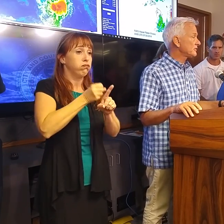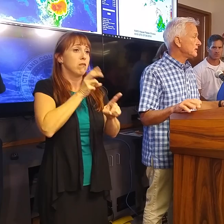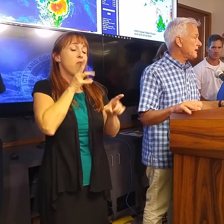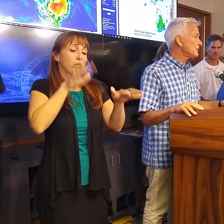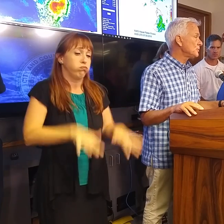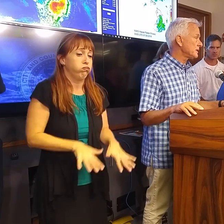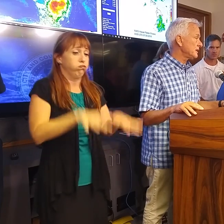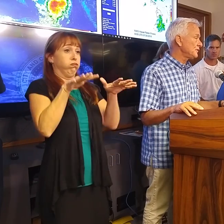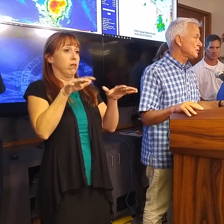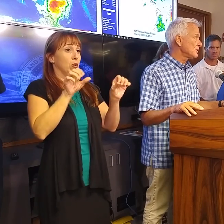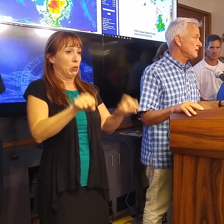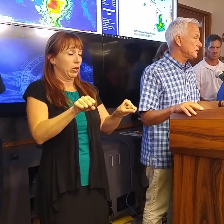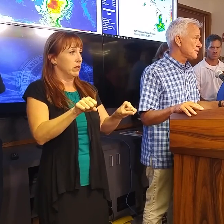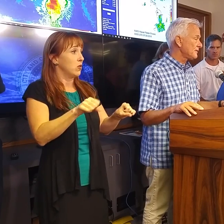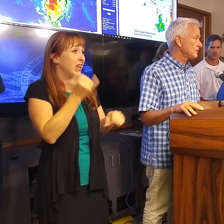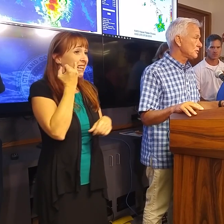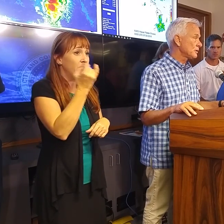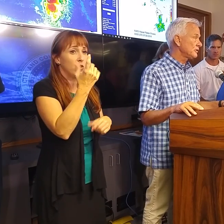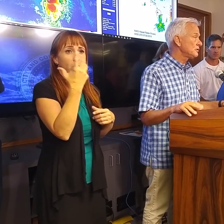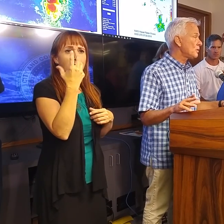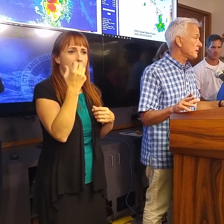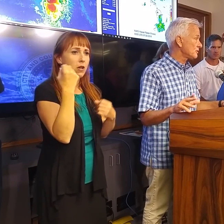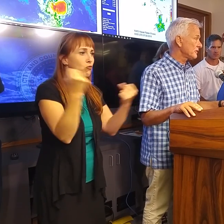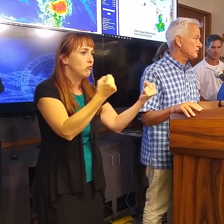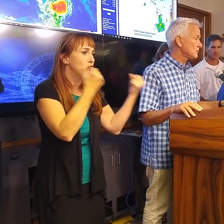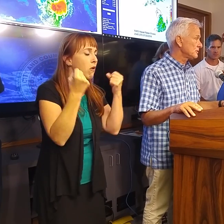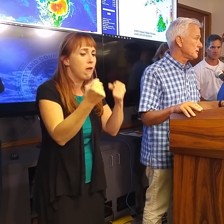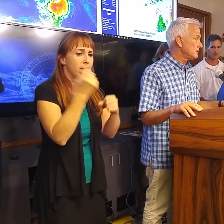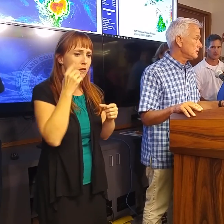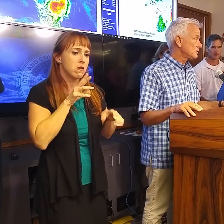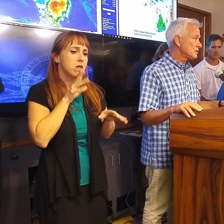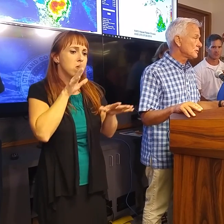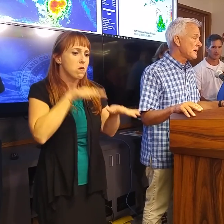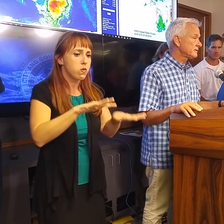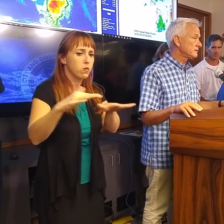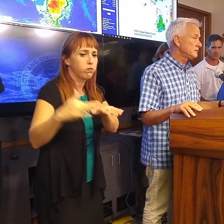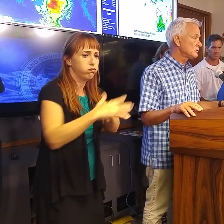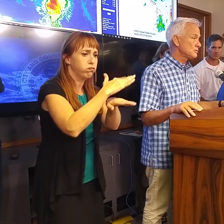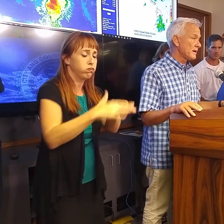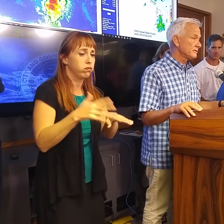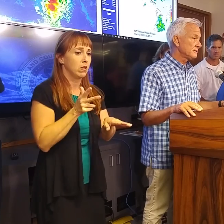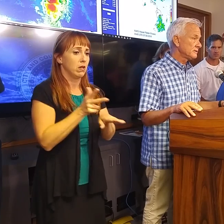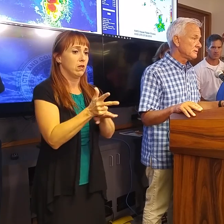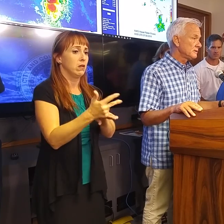so we're asking everyone, if you're going to be traveling somewhere, you see water crossing a road, turn